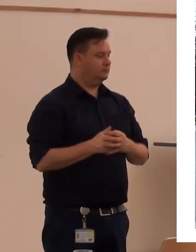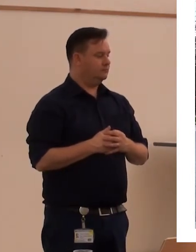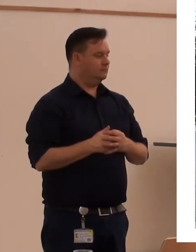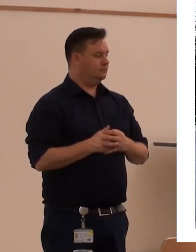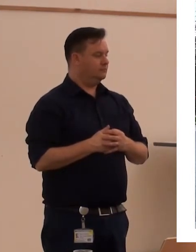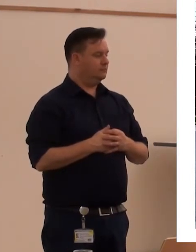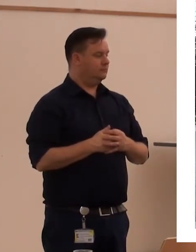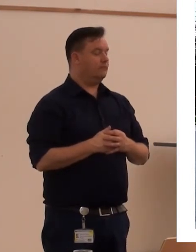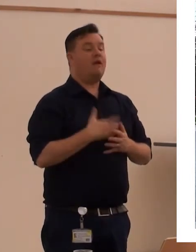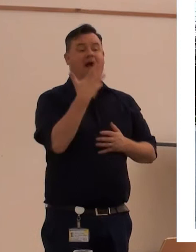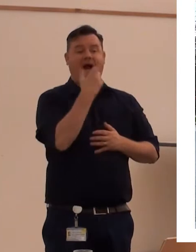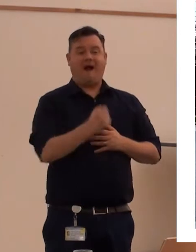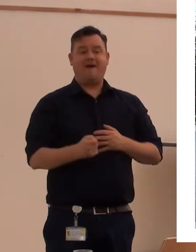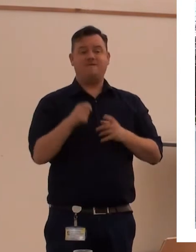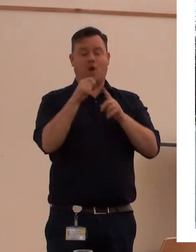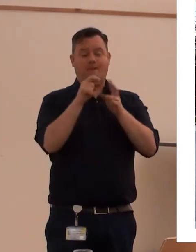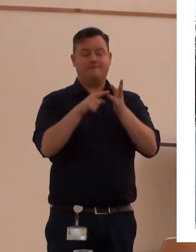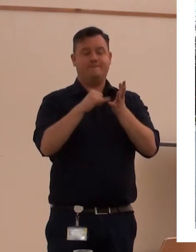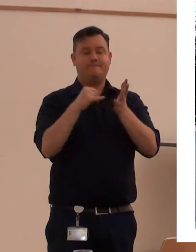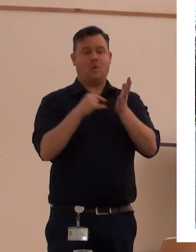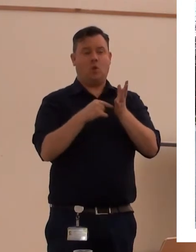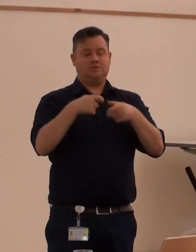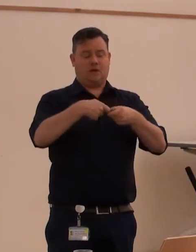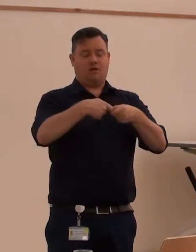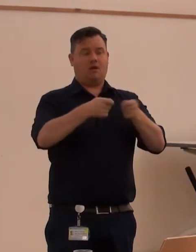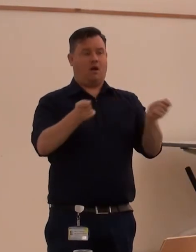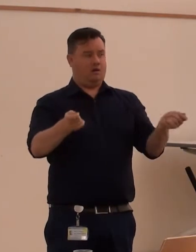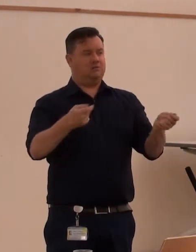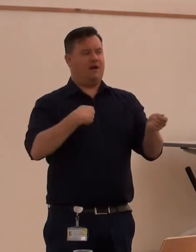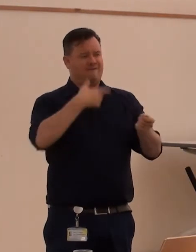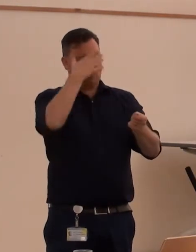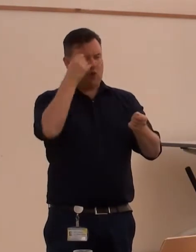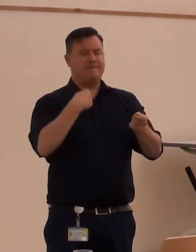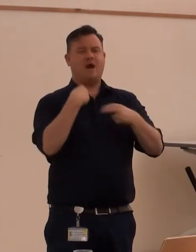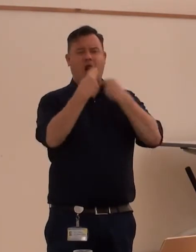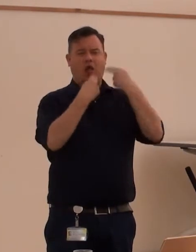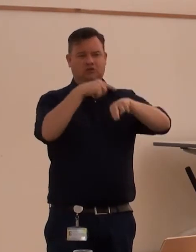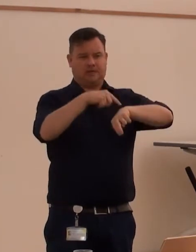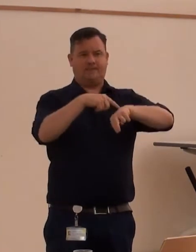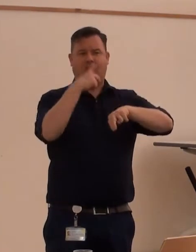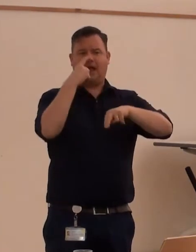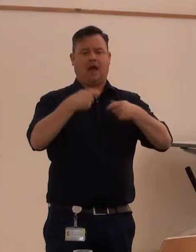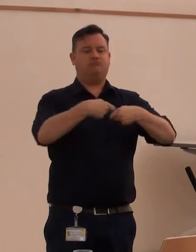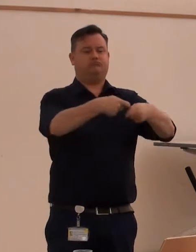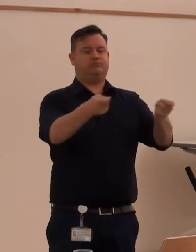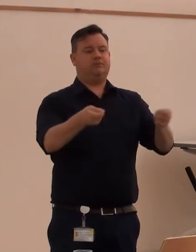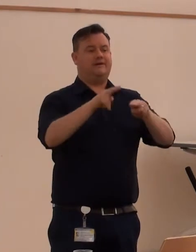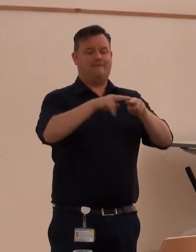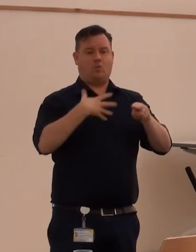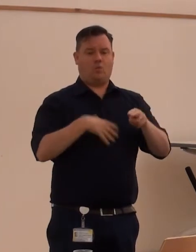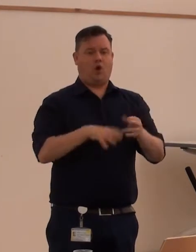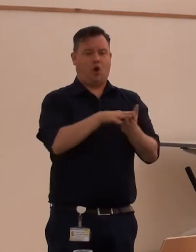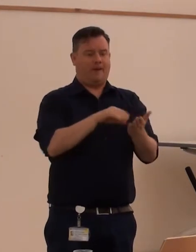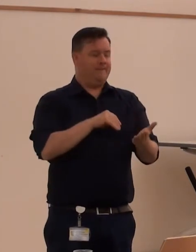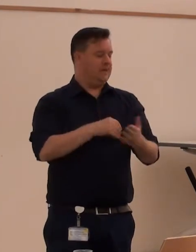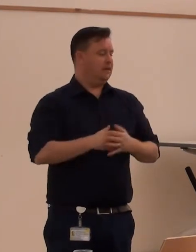And I put some postcards out, which I put to have. So I'll put some postcards out each time if you want to take any of these. This